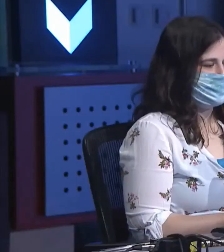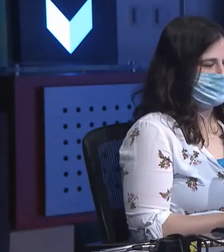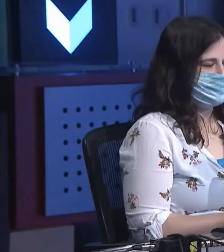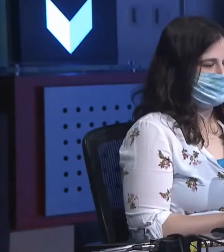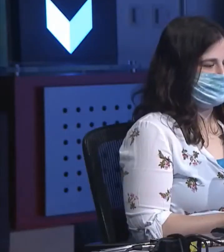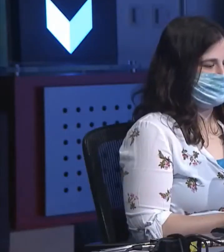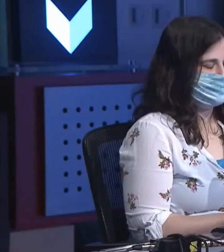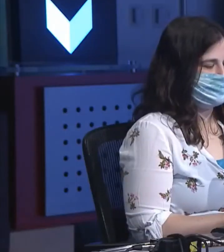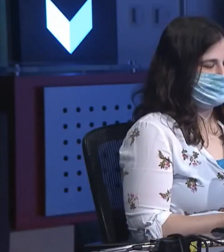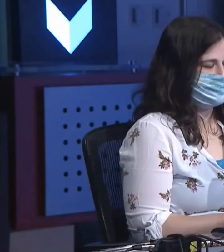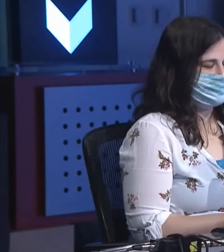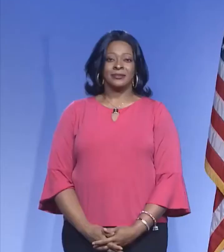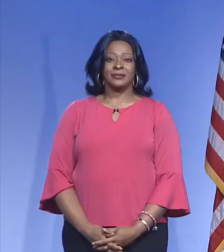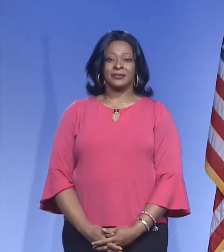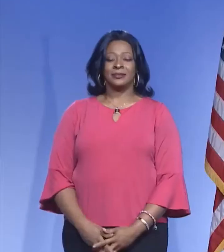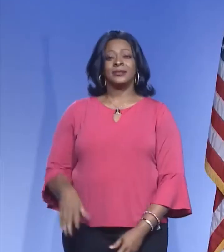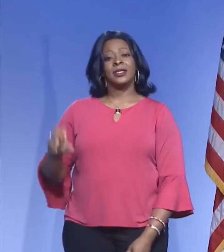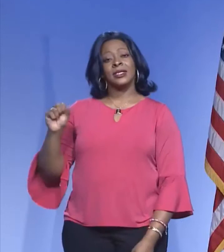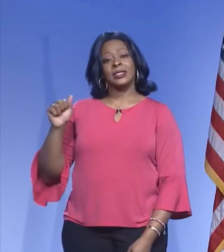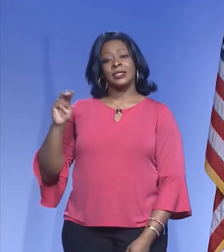Appeal.